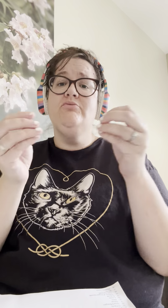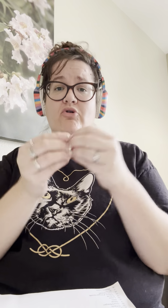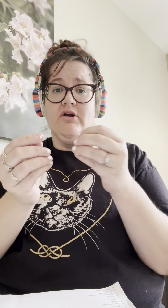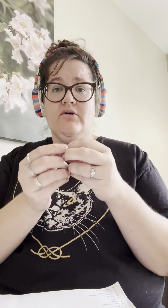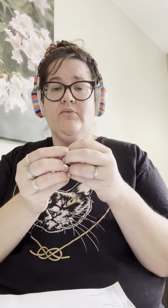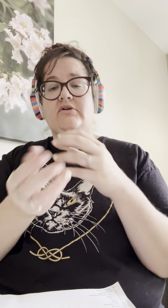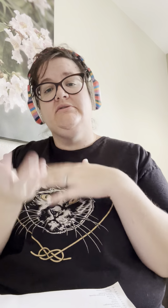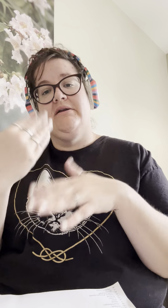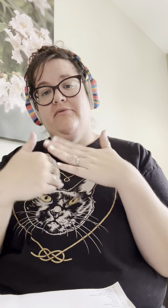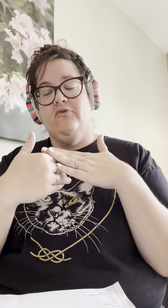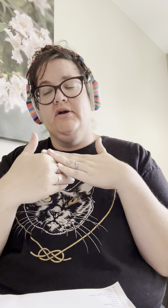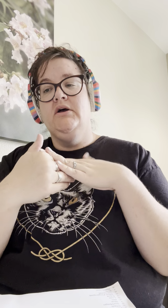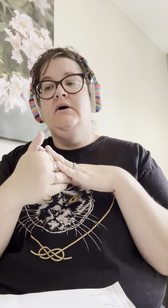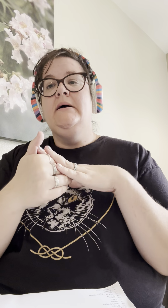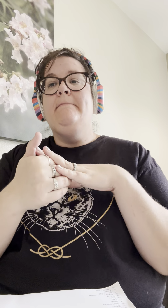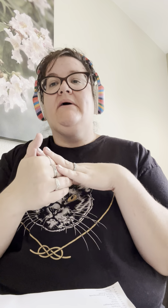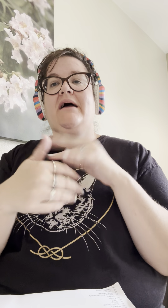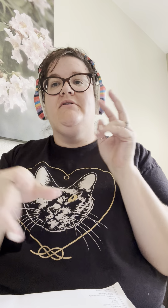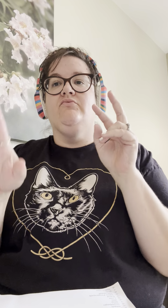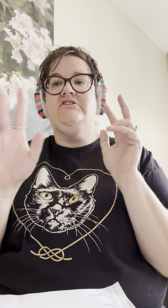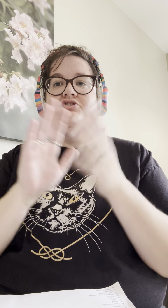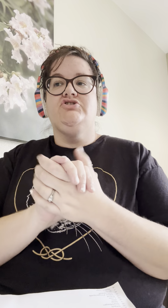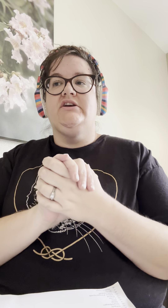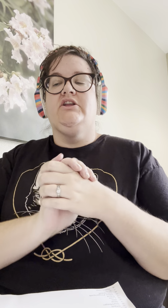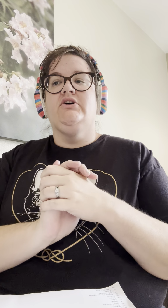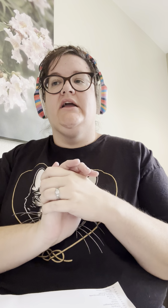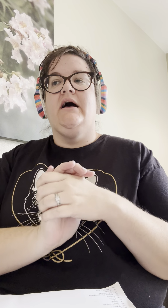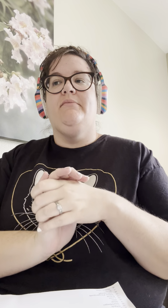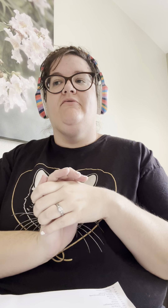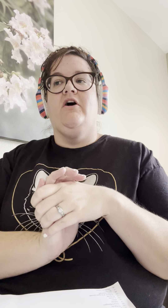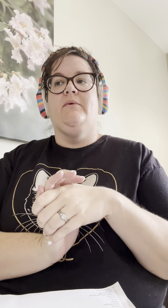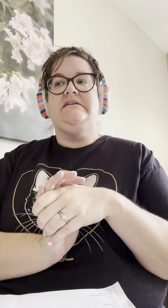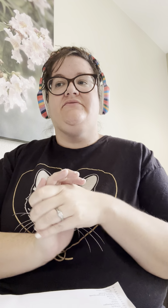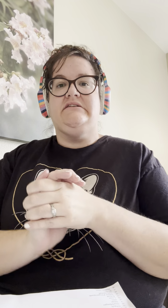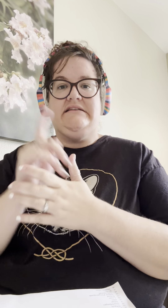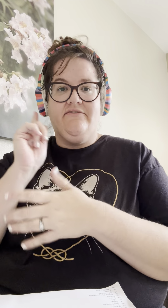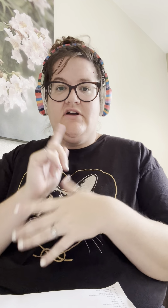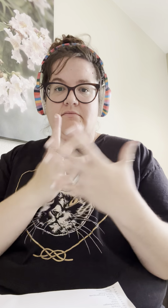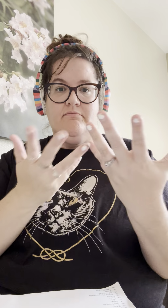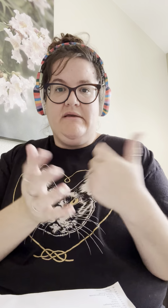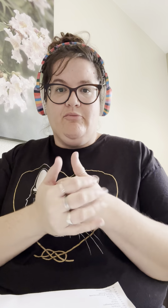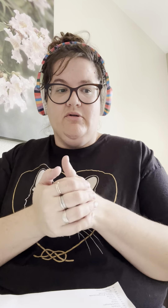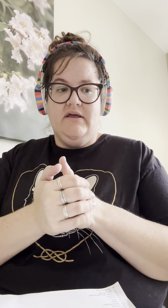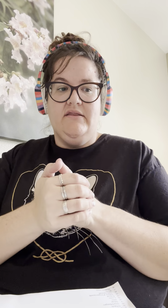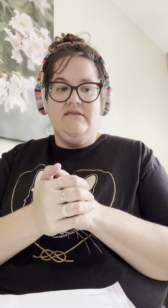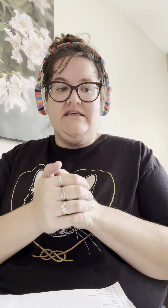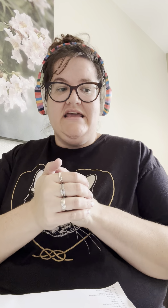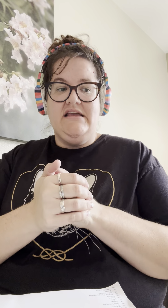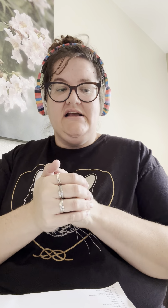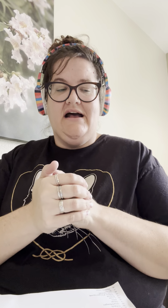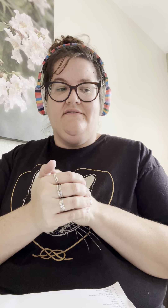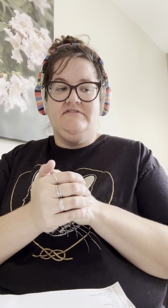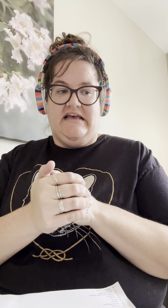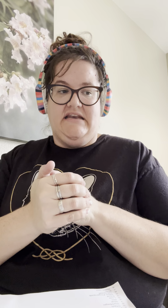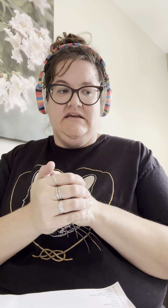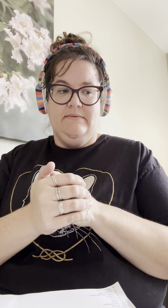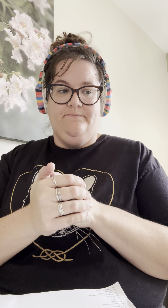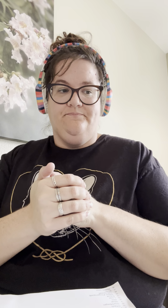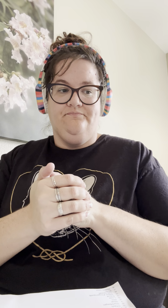more. We learned about them before, but I've been researching and looking up and following different deaf people, and they have said,